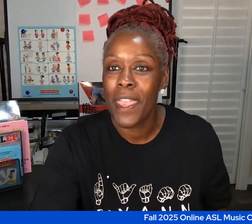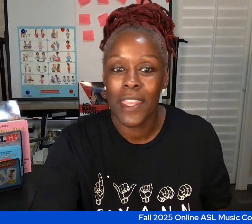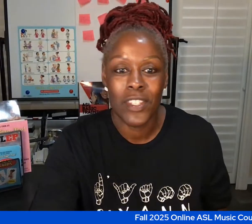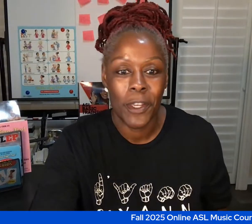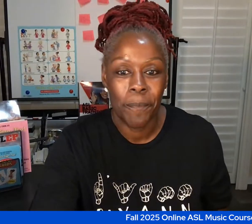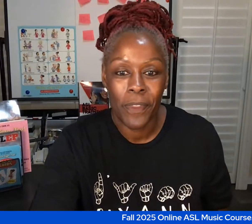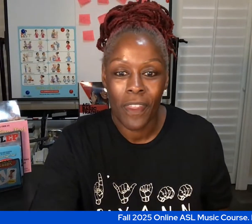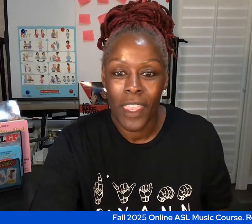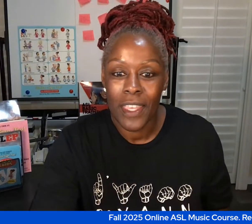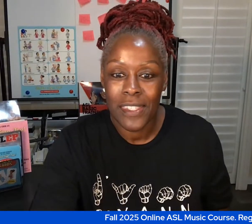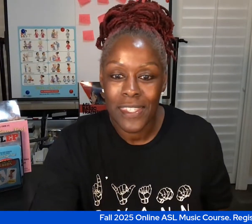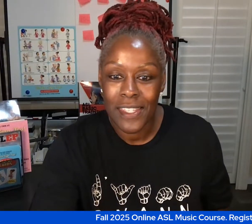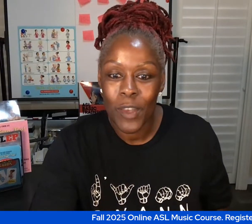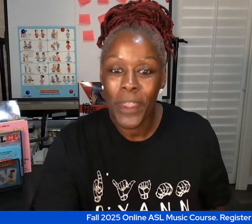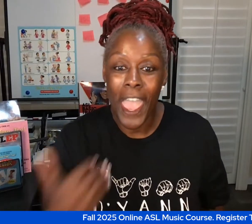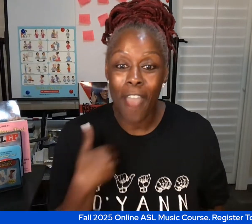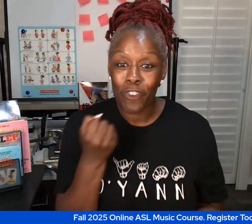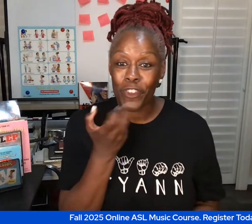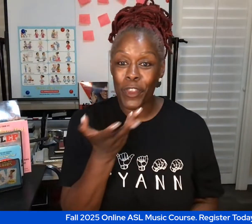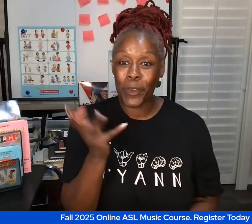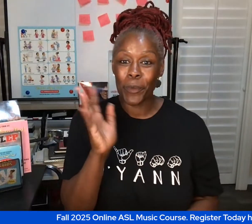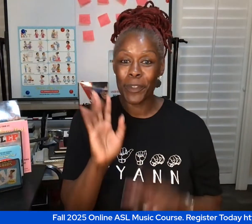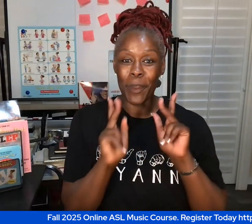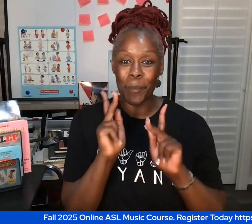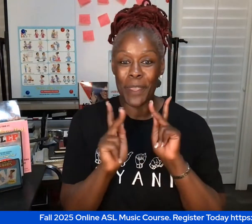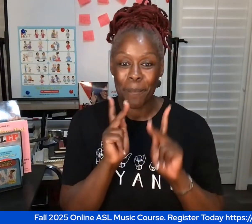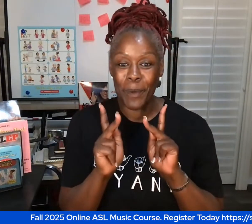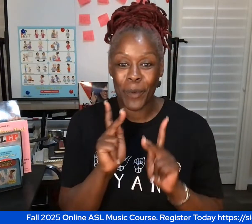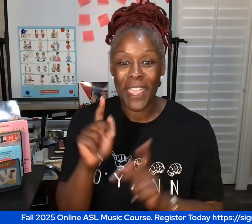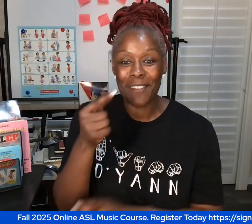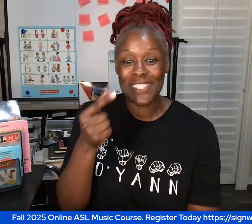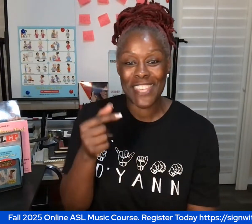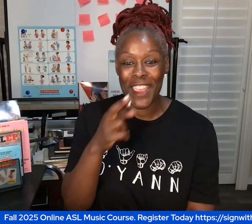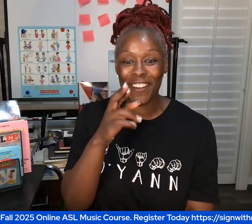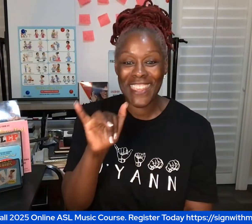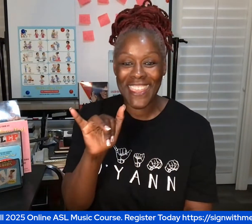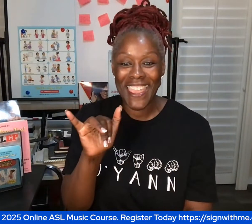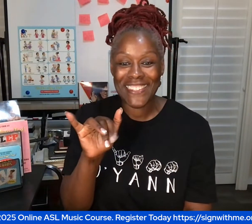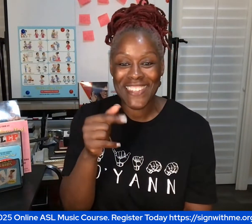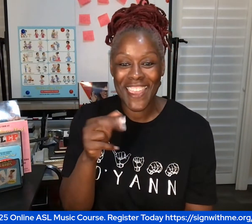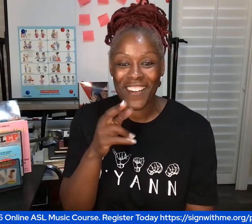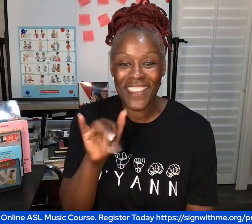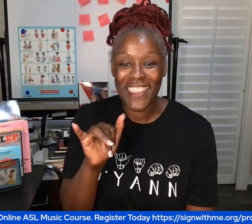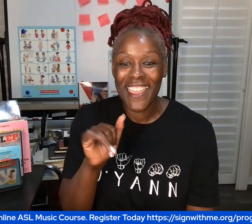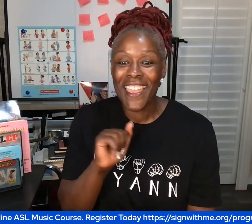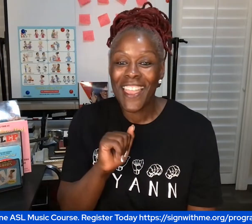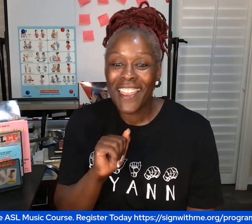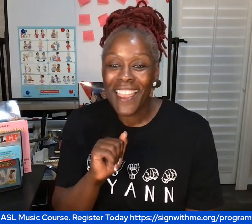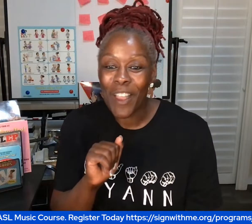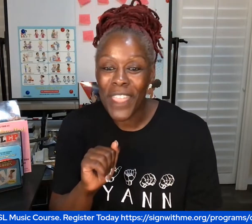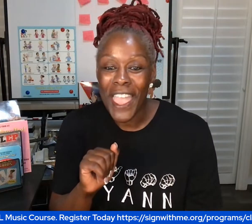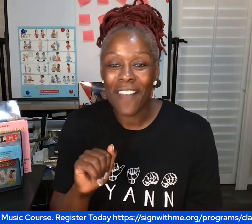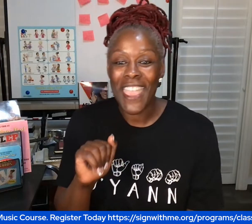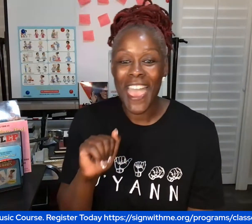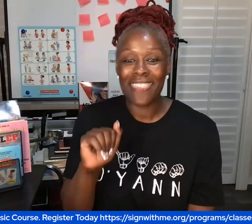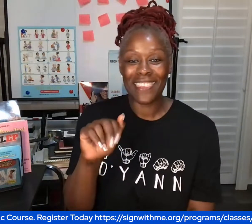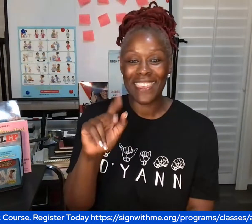page and see. So we have a few, people. We have Jerry. Hey, Jerry. And we have